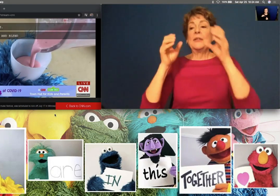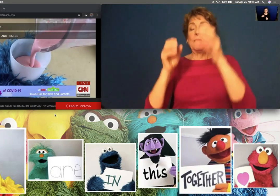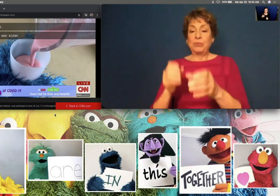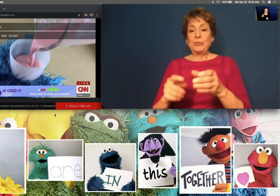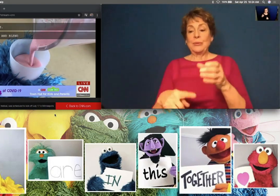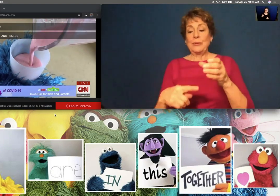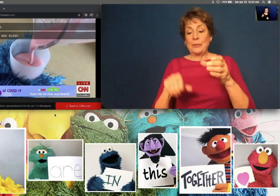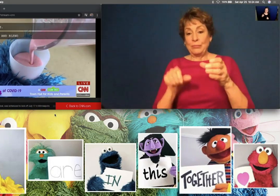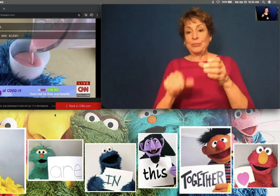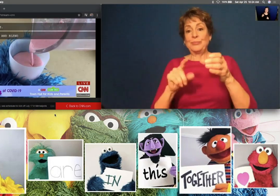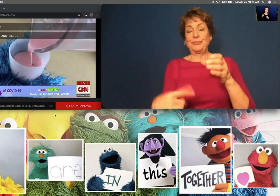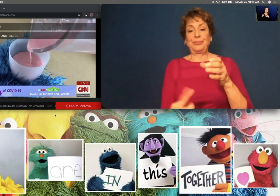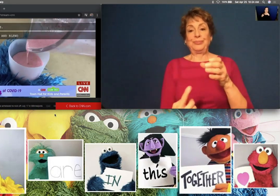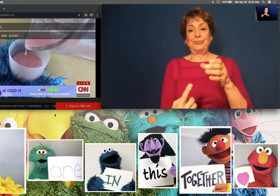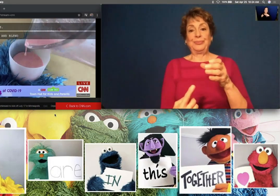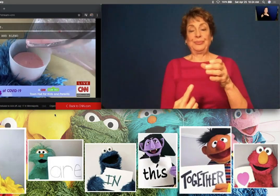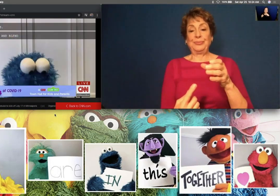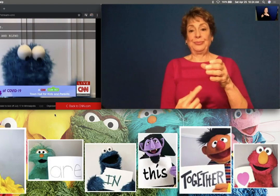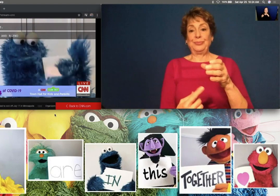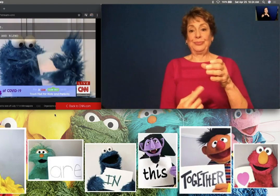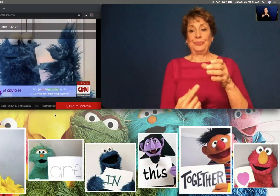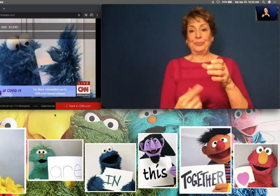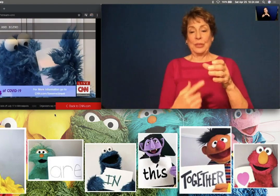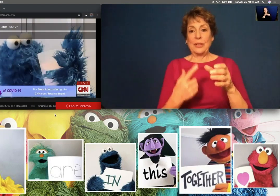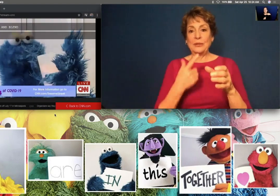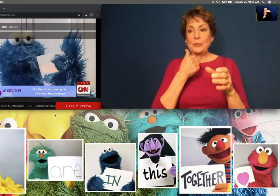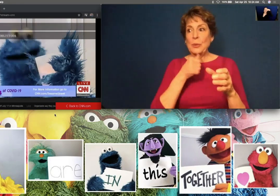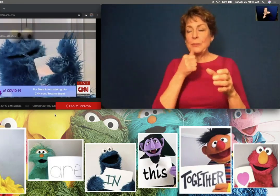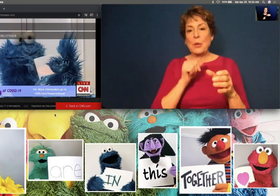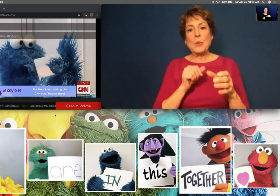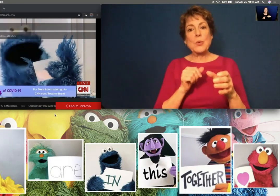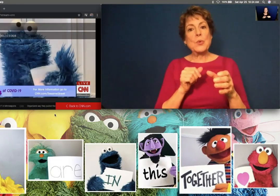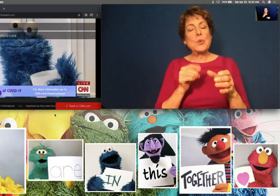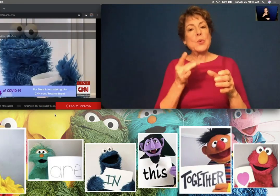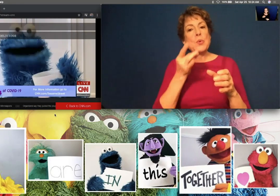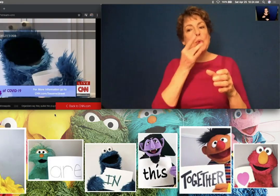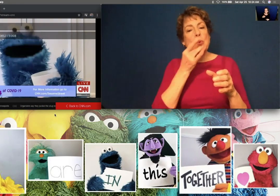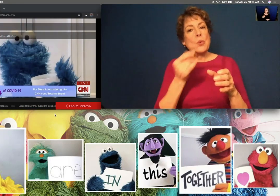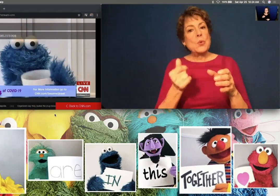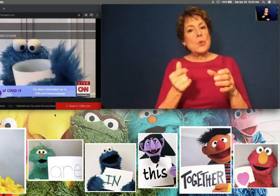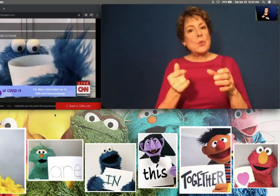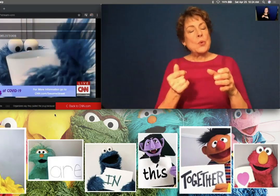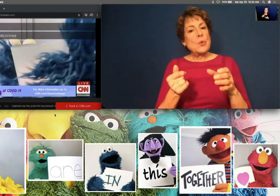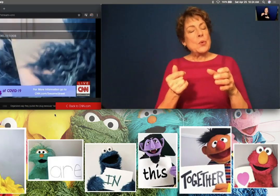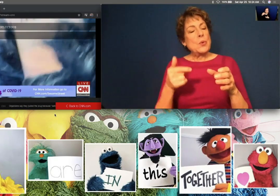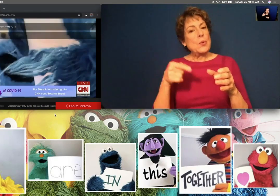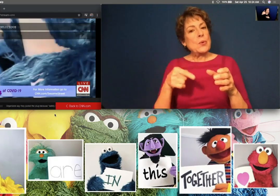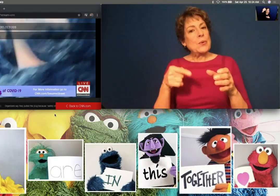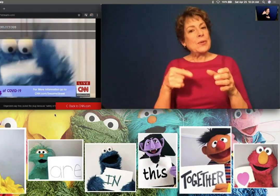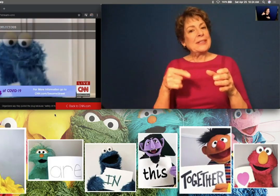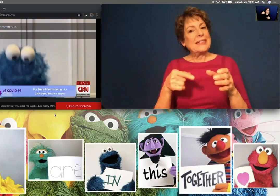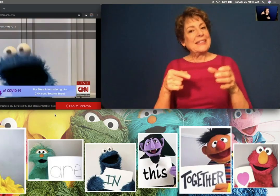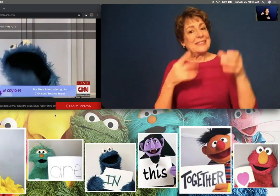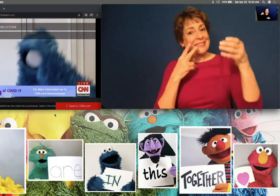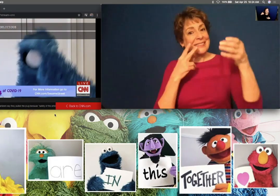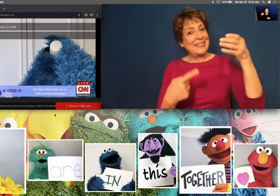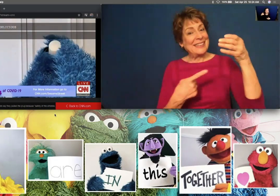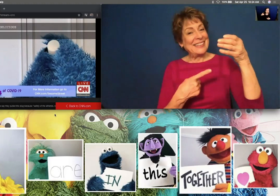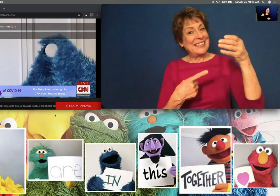like that, it's delicious strawberry smoothie. Nom, nom, nom, nom.